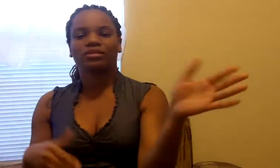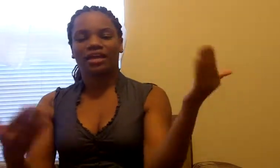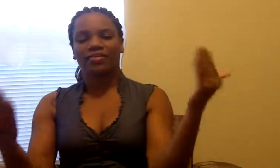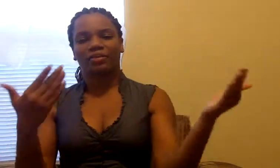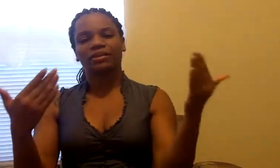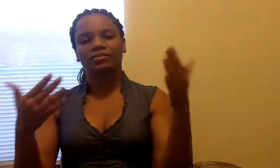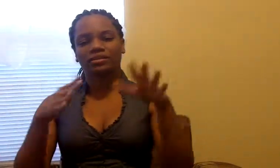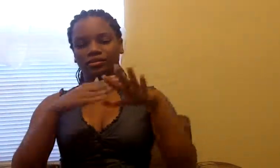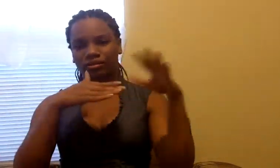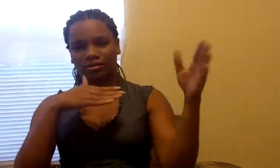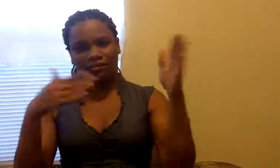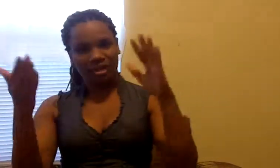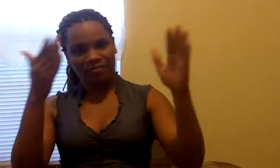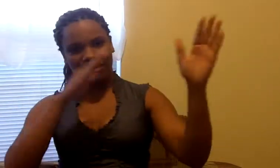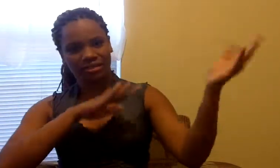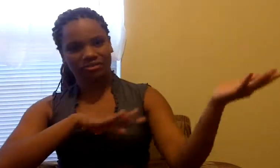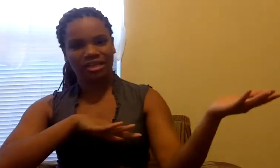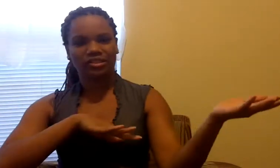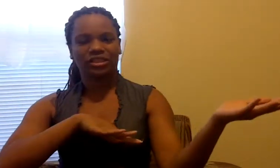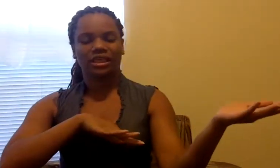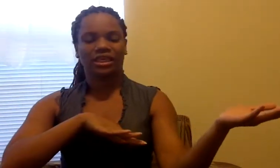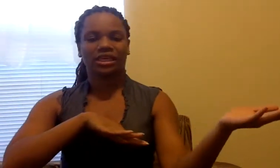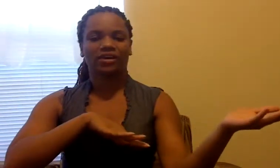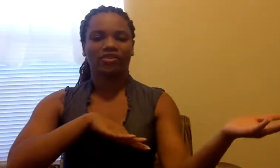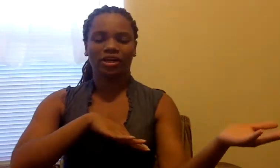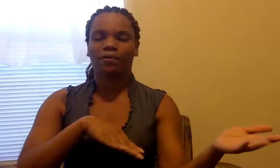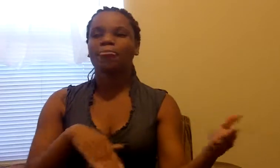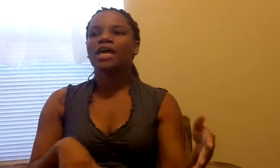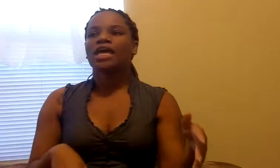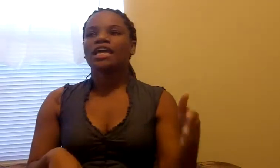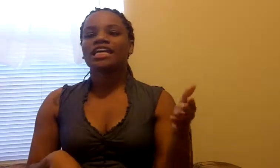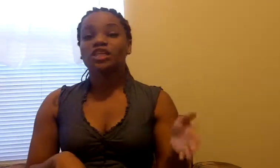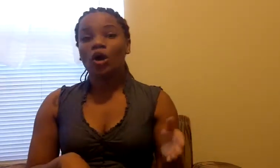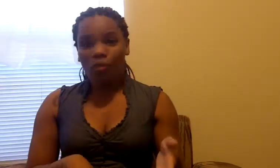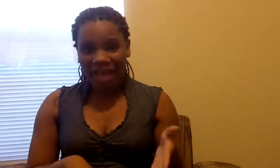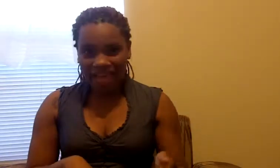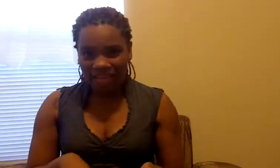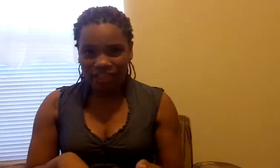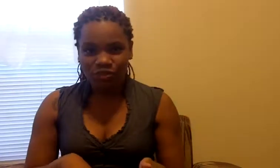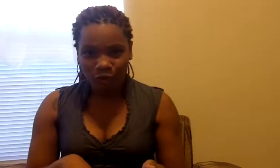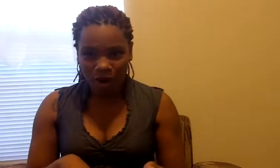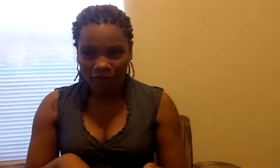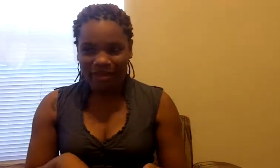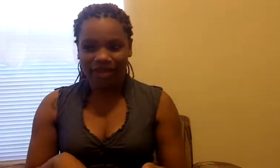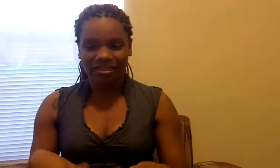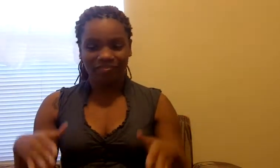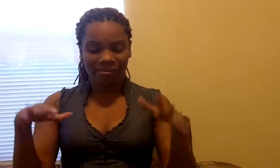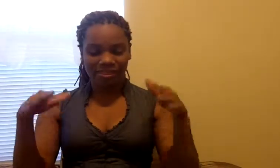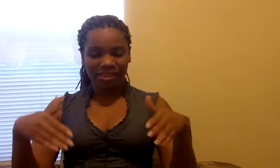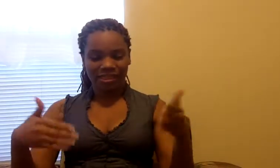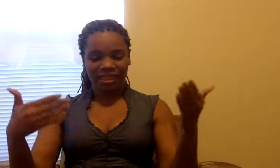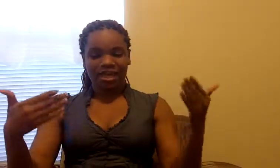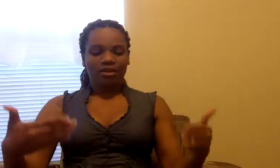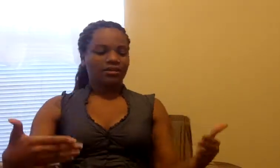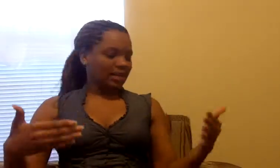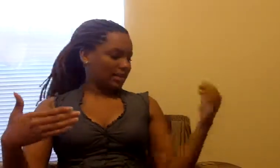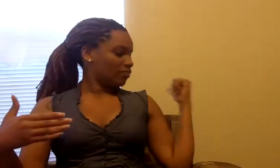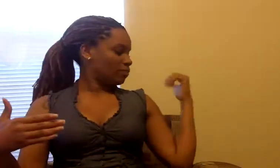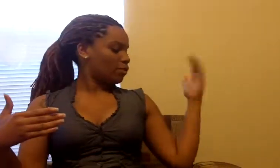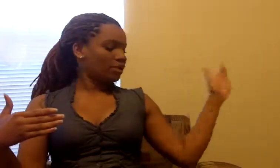They have to be close so they won't have any distractions or anything in front of them. It's okay to walk past. If I'm sitting, like if the board